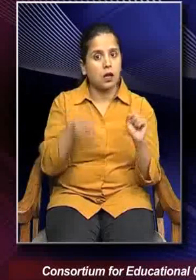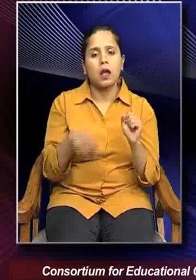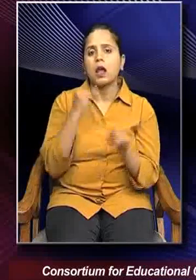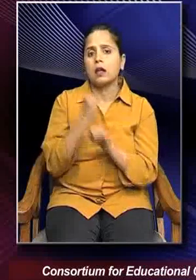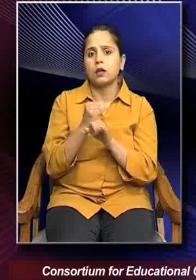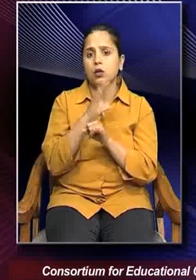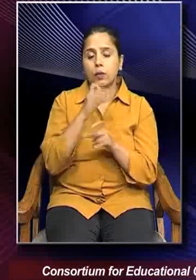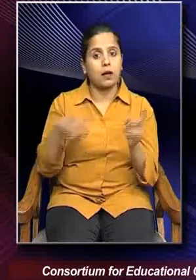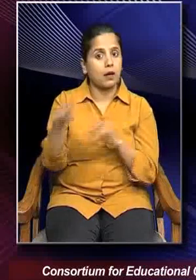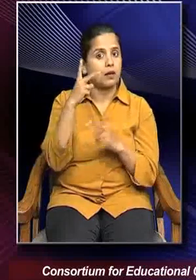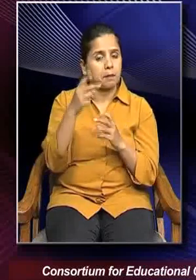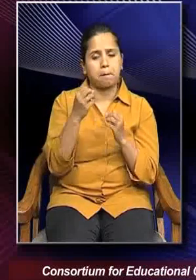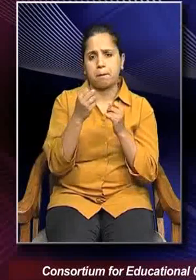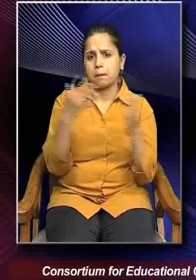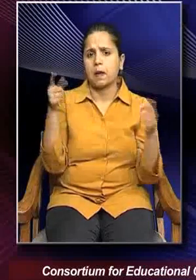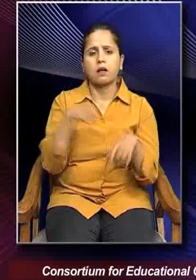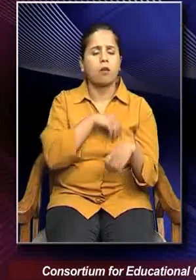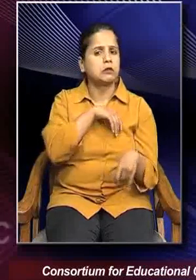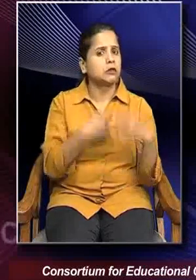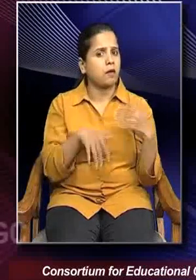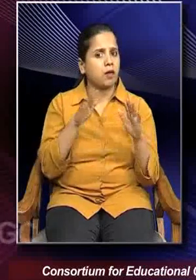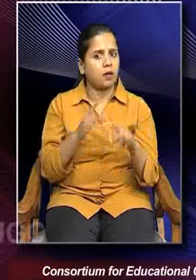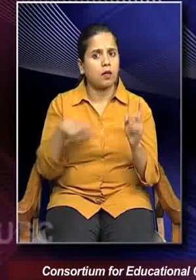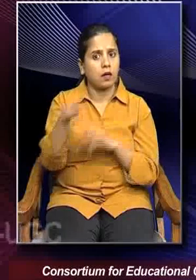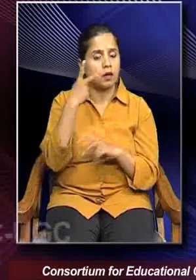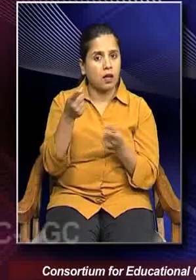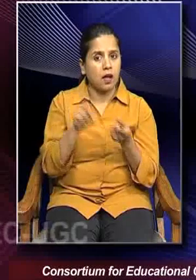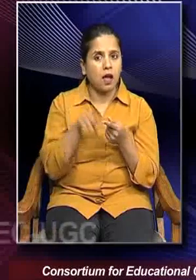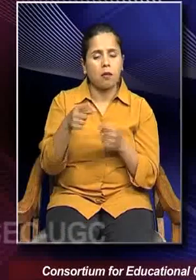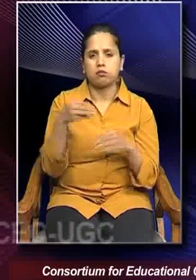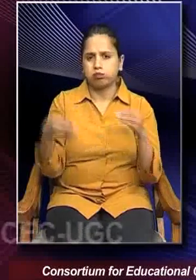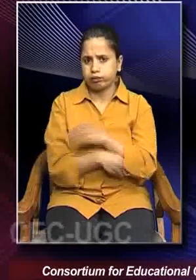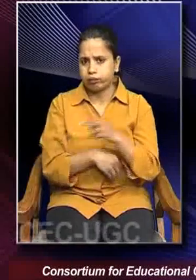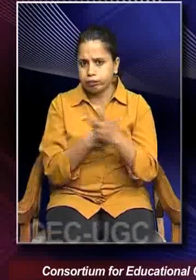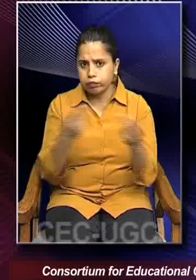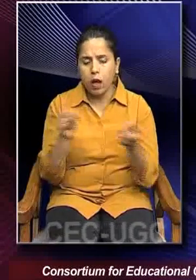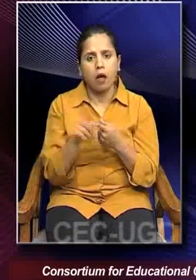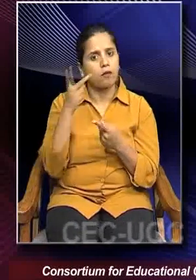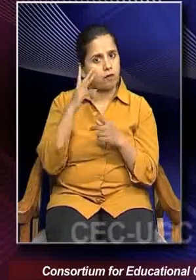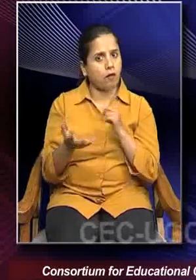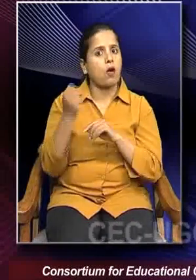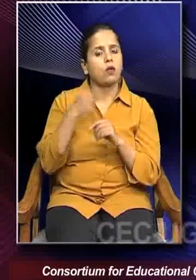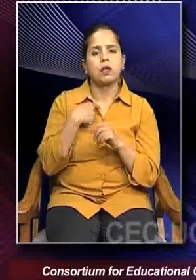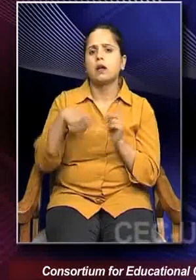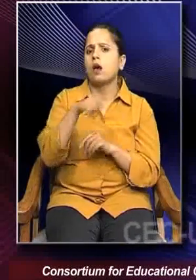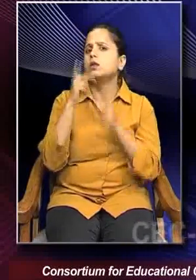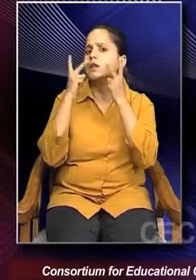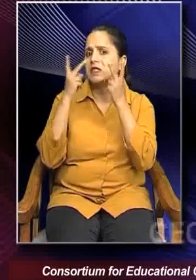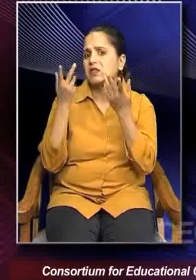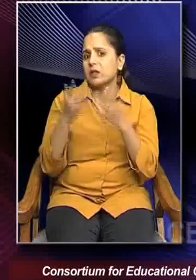fairly weak, many times they suffer from the malice of corruptions, and so therefore we also observe